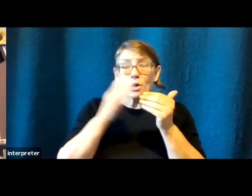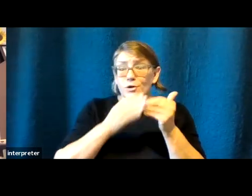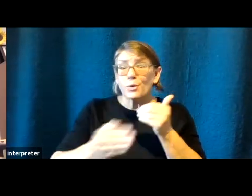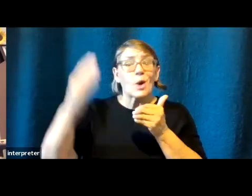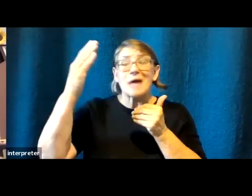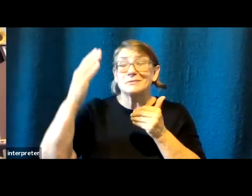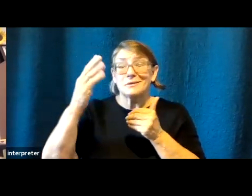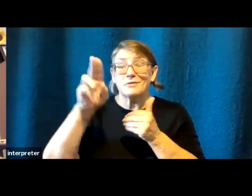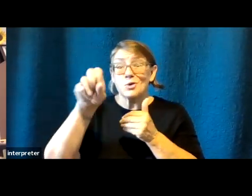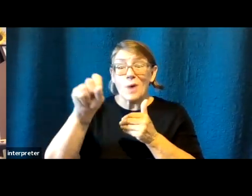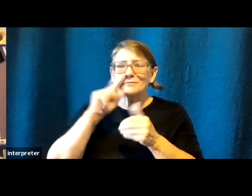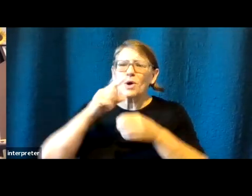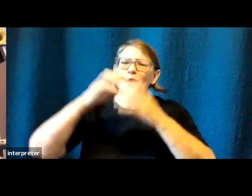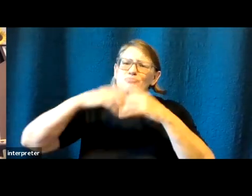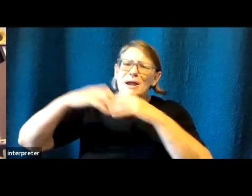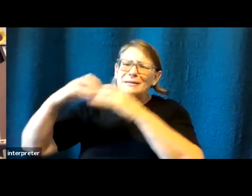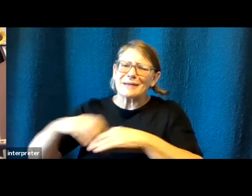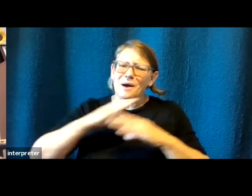these barriers?